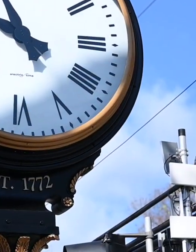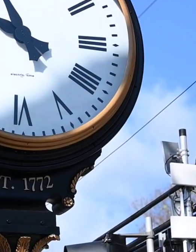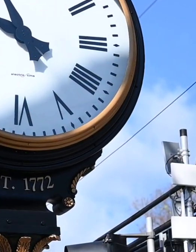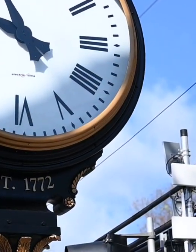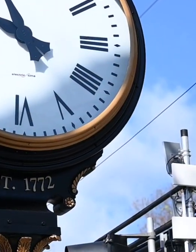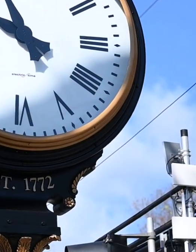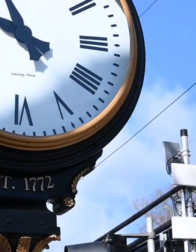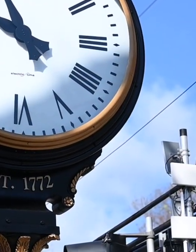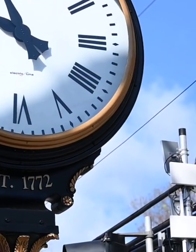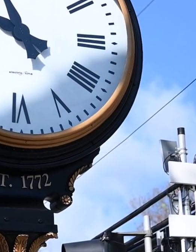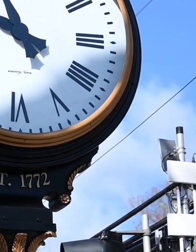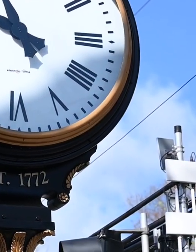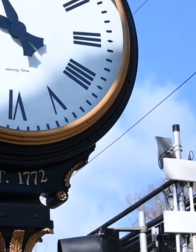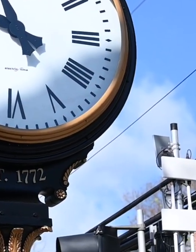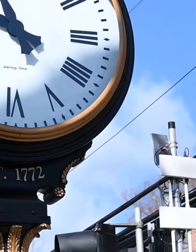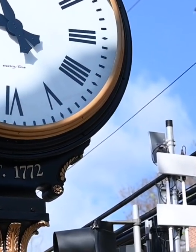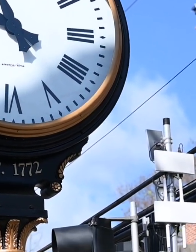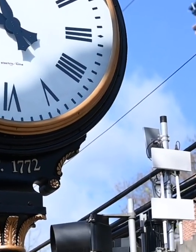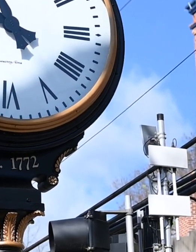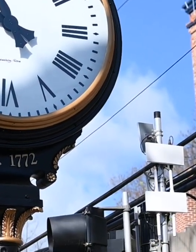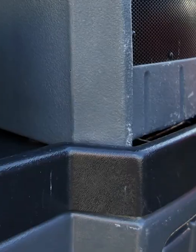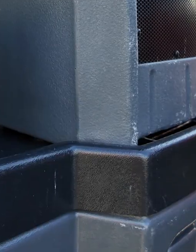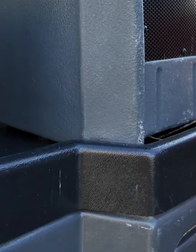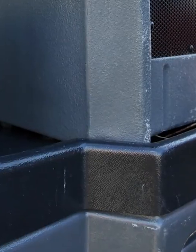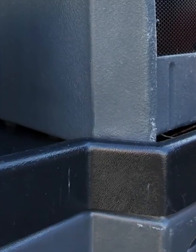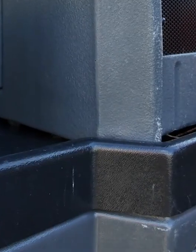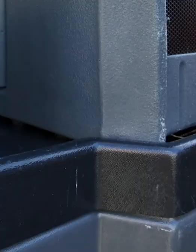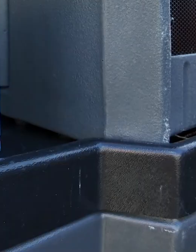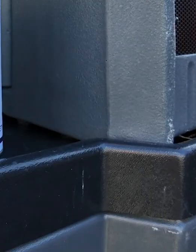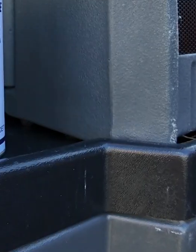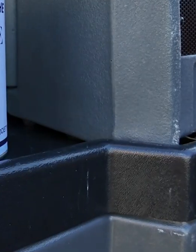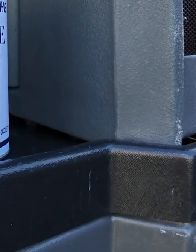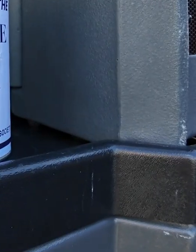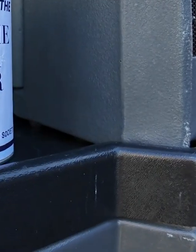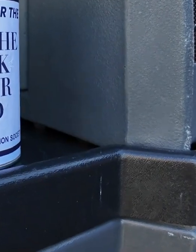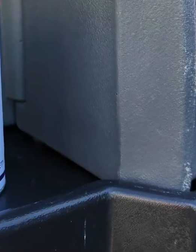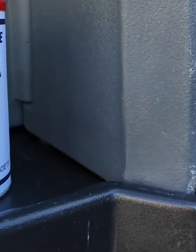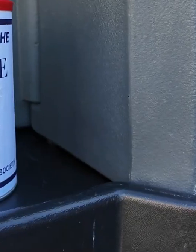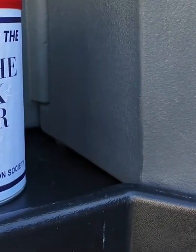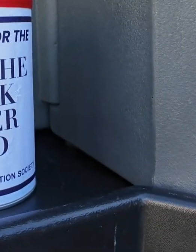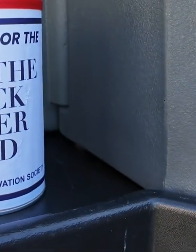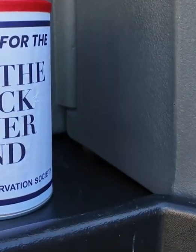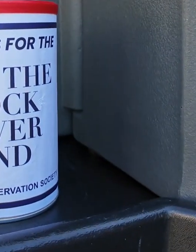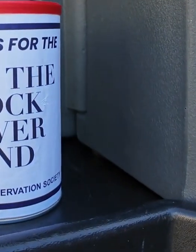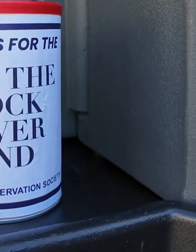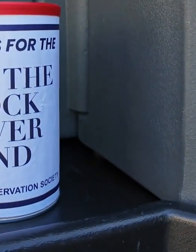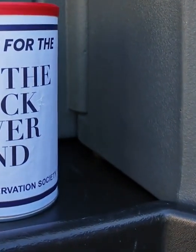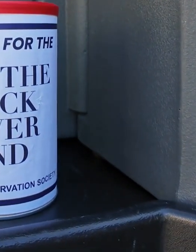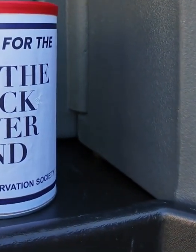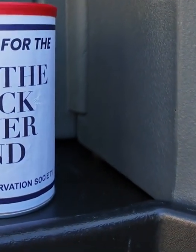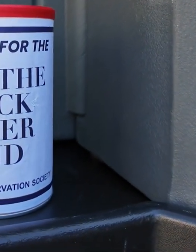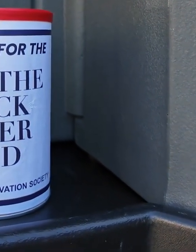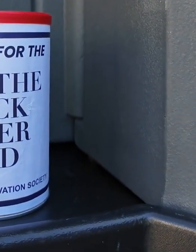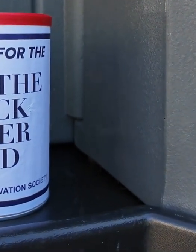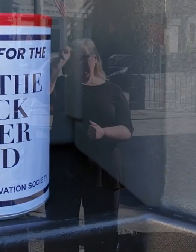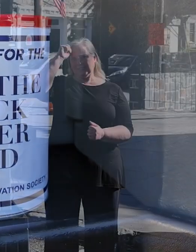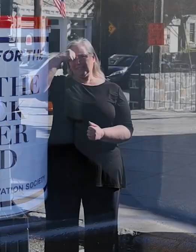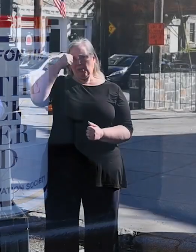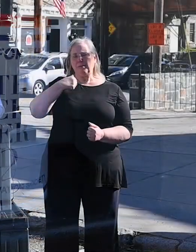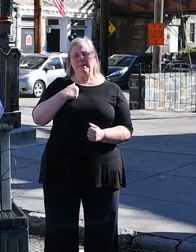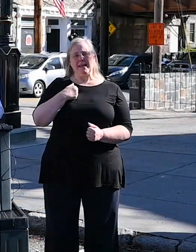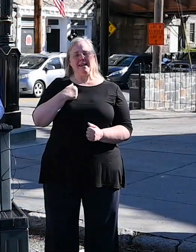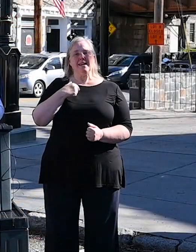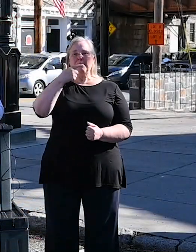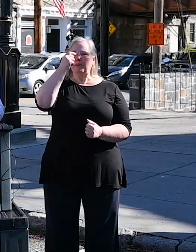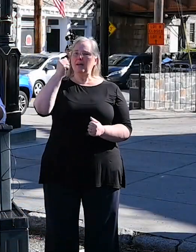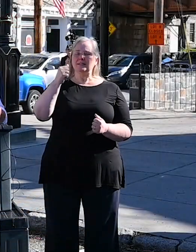get money and donate to the clock." And that sort of struck me, and it really stuck with me, because it was like,